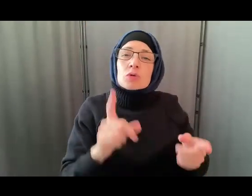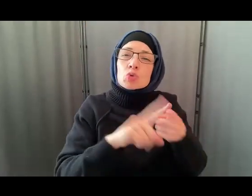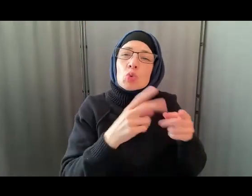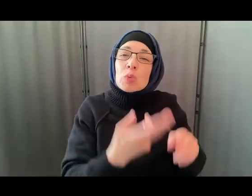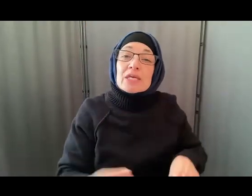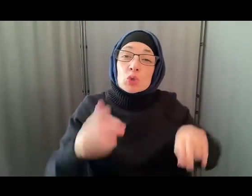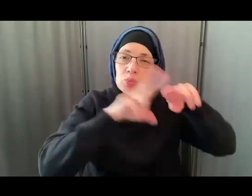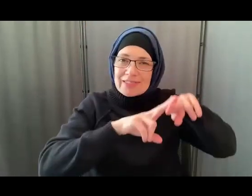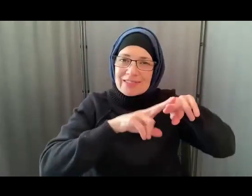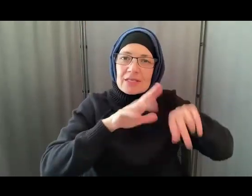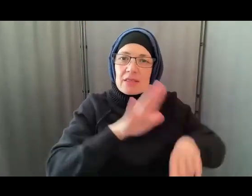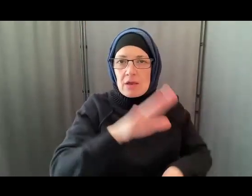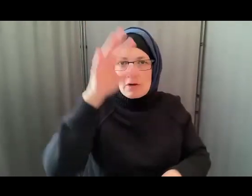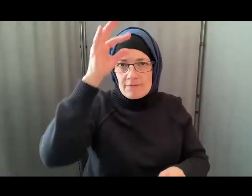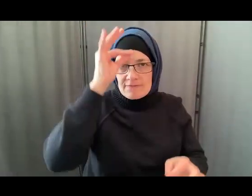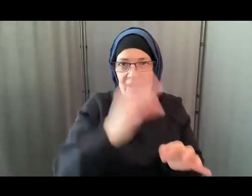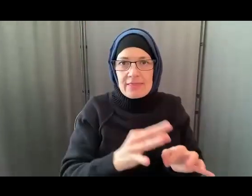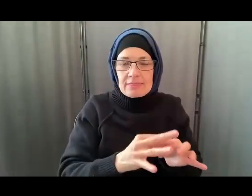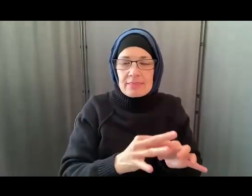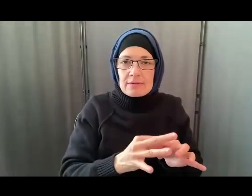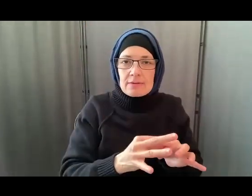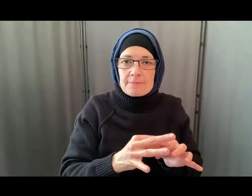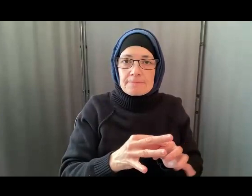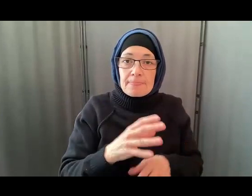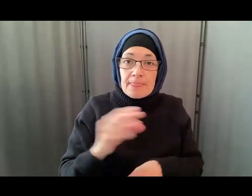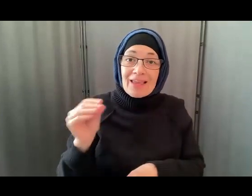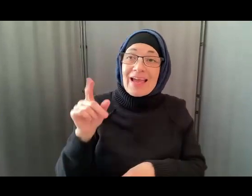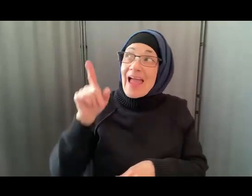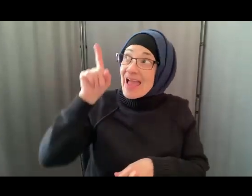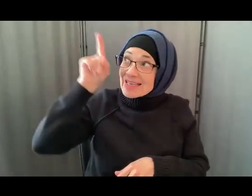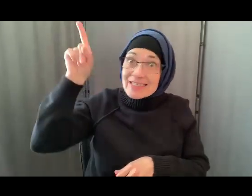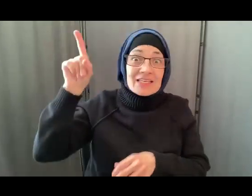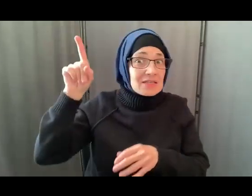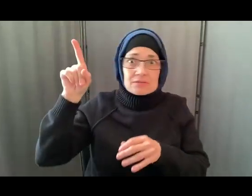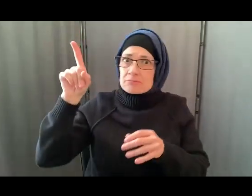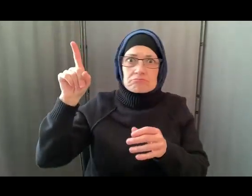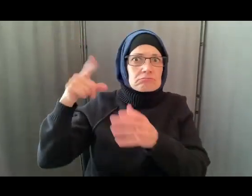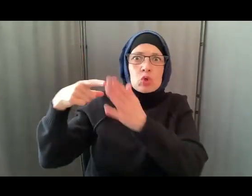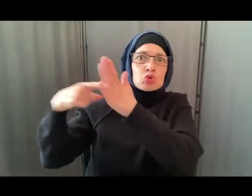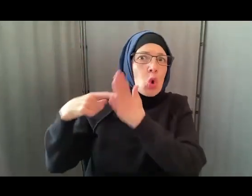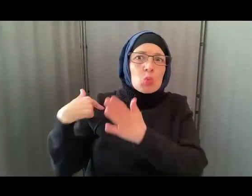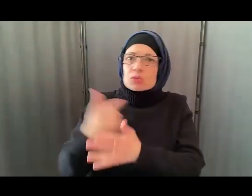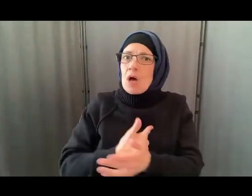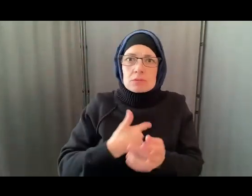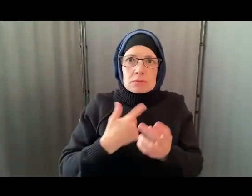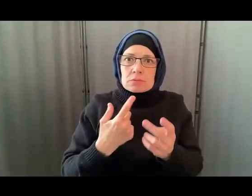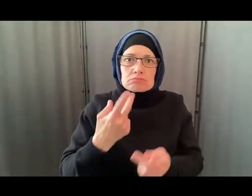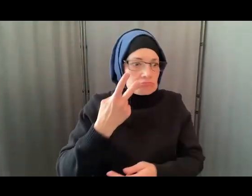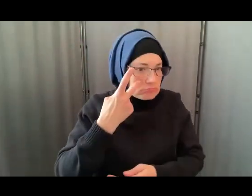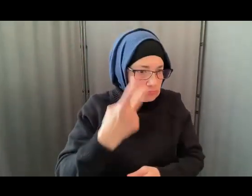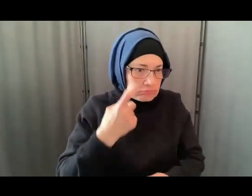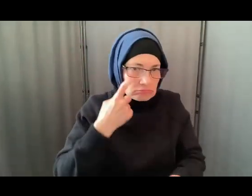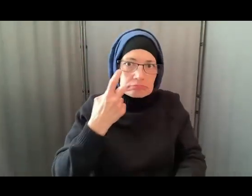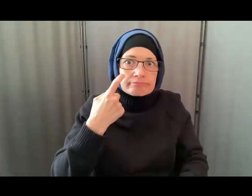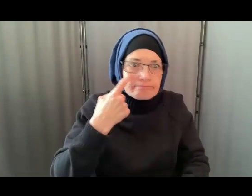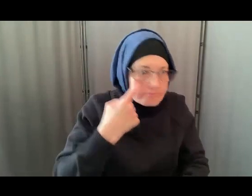And He shows us this on display with our own eyes, coming to